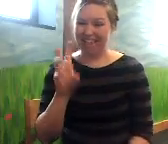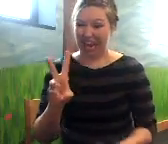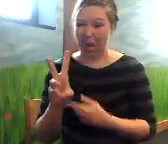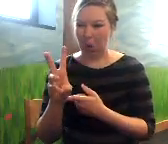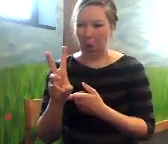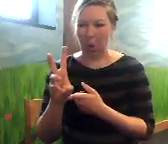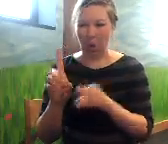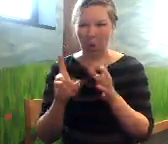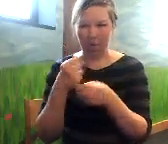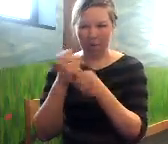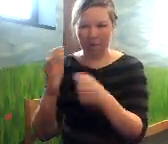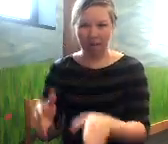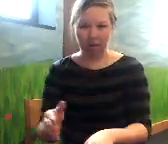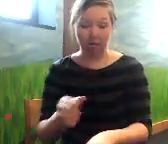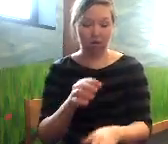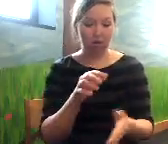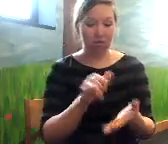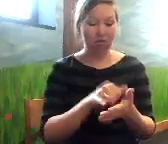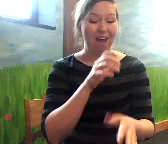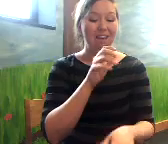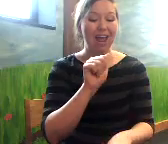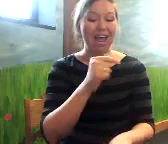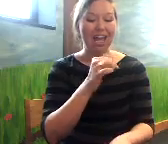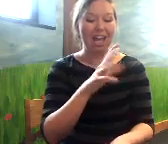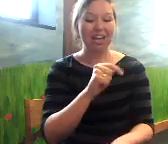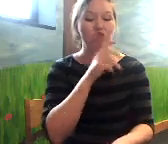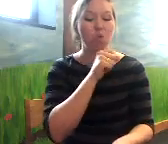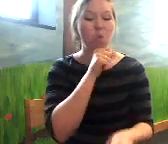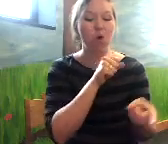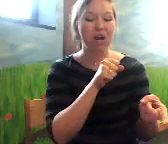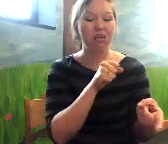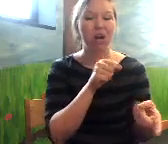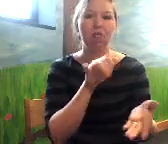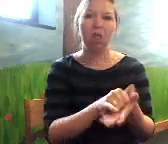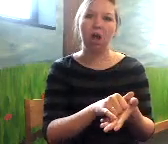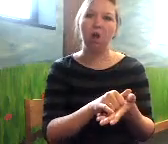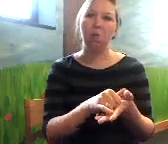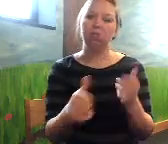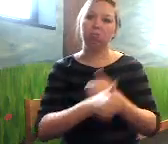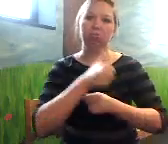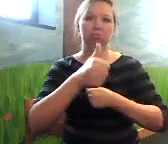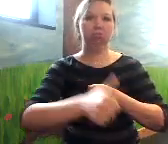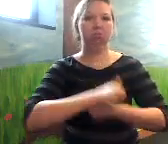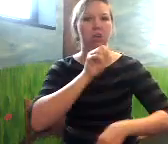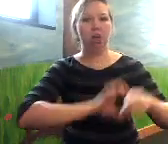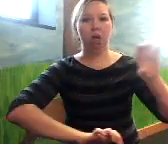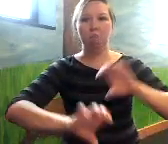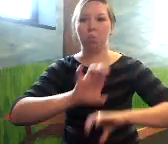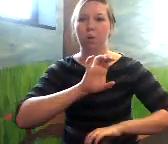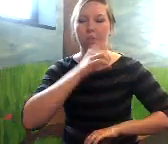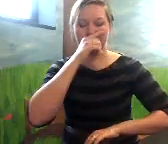the troops who applied it and the civilian population that were exposed to it started to develop cancer, especially their